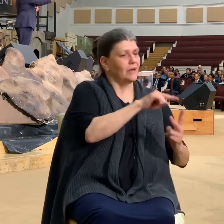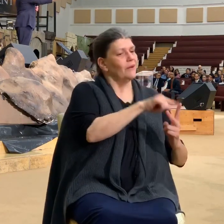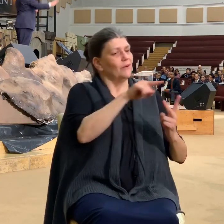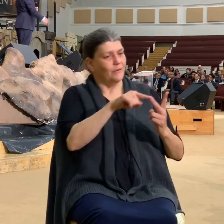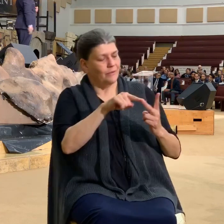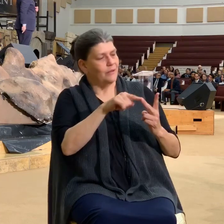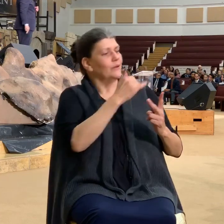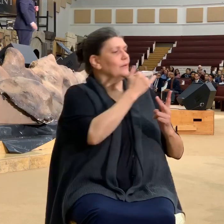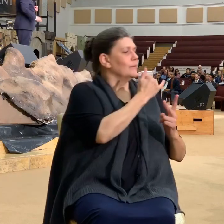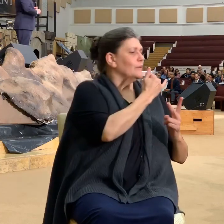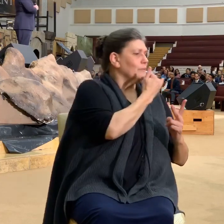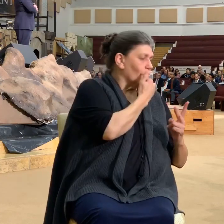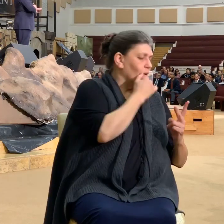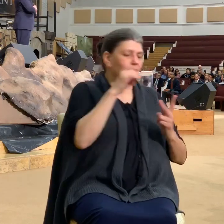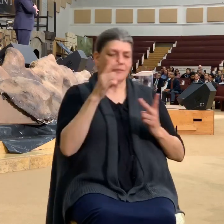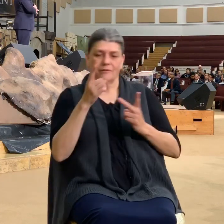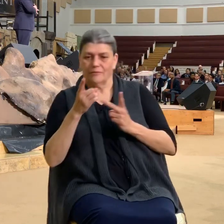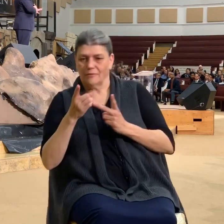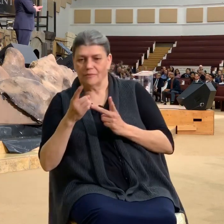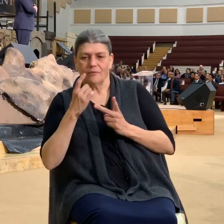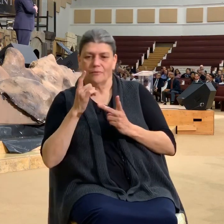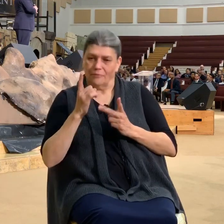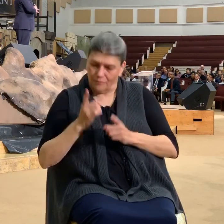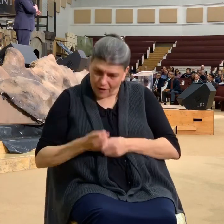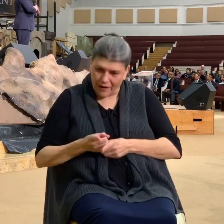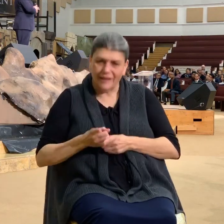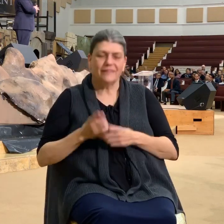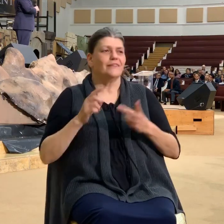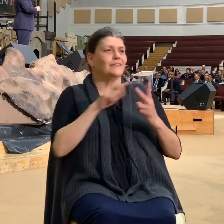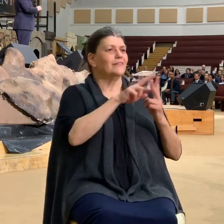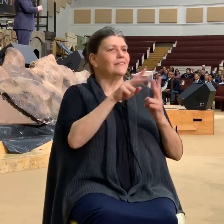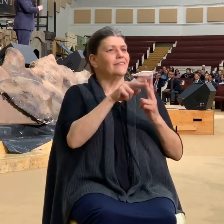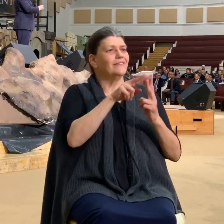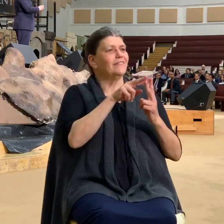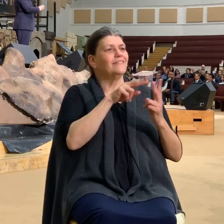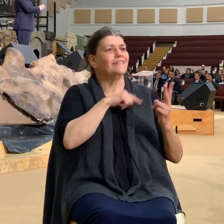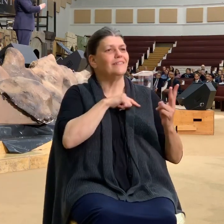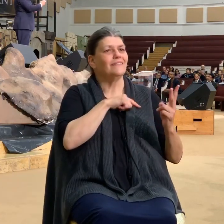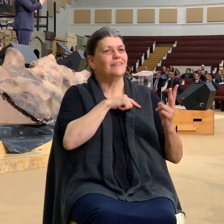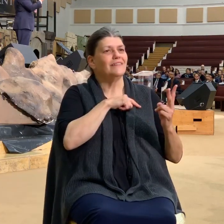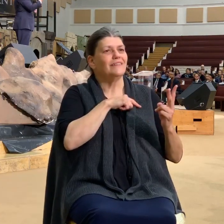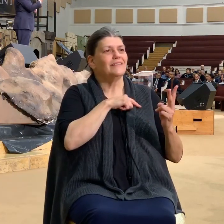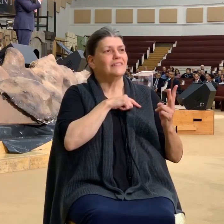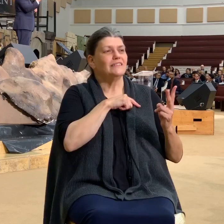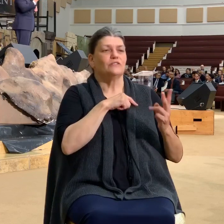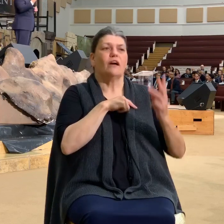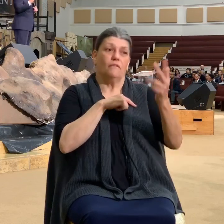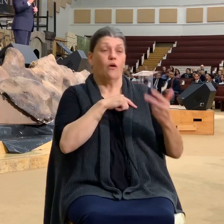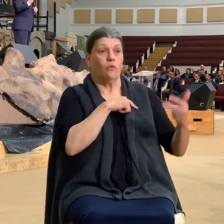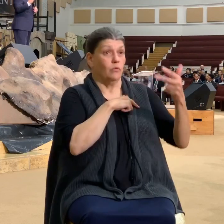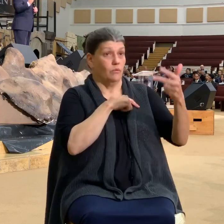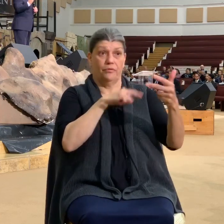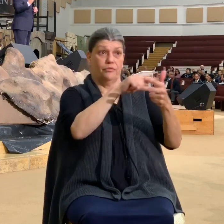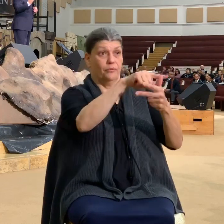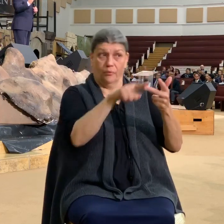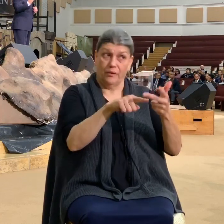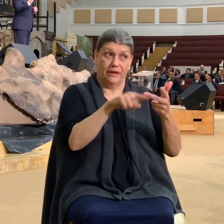Oh, that's right, I'll do that. But we know what the wrong is. Wrong is not the problem. It's that, okay, I got three options here, what I do.